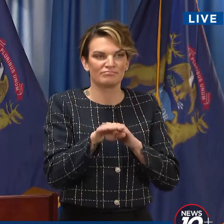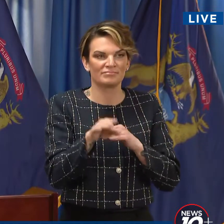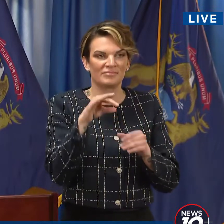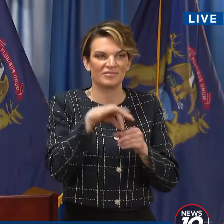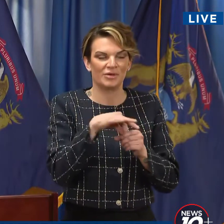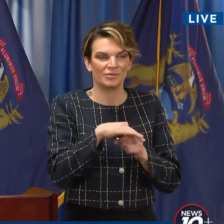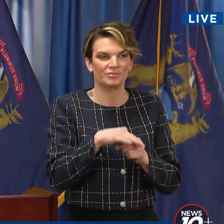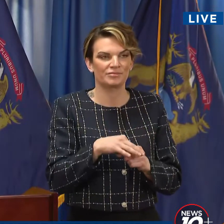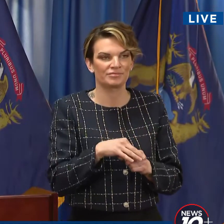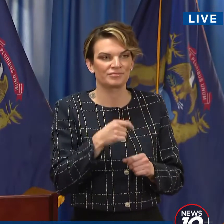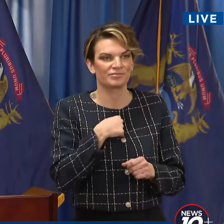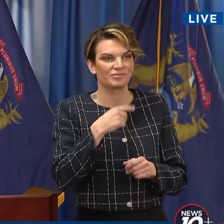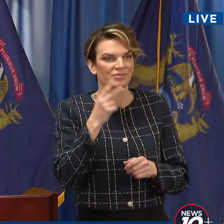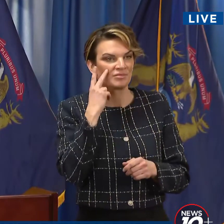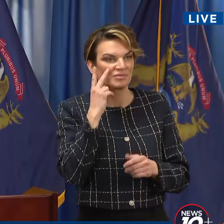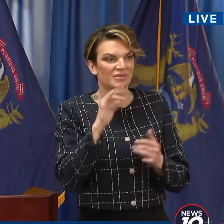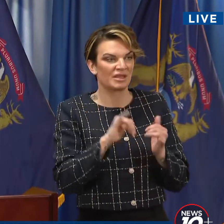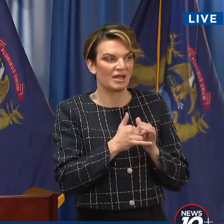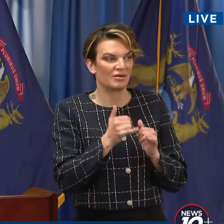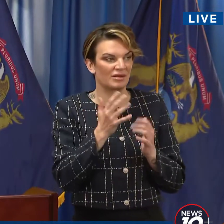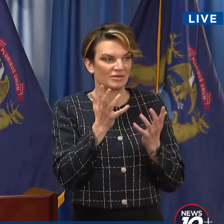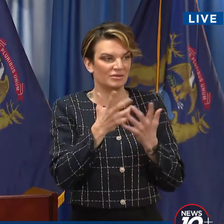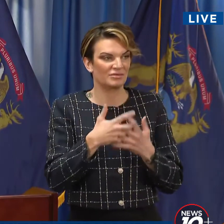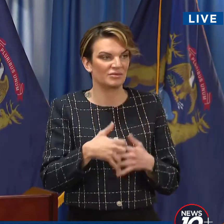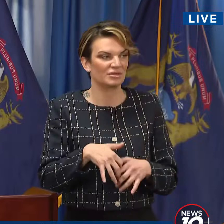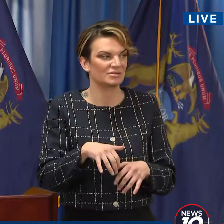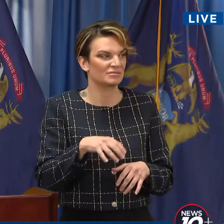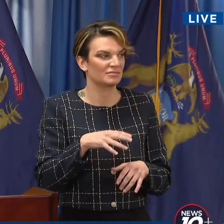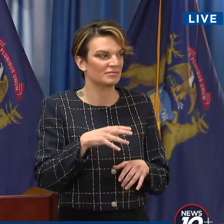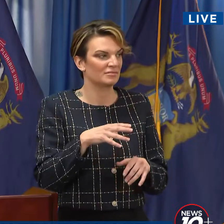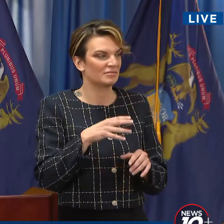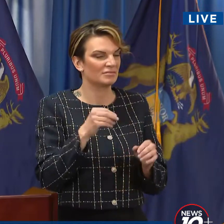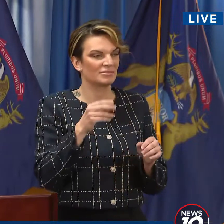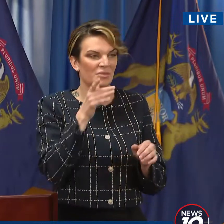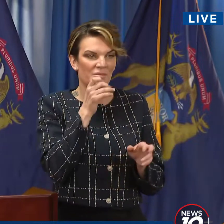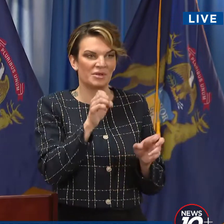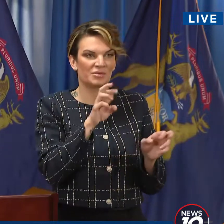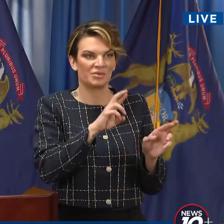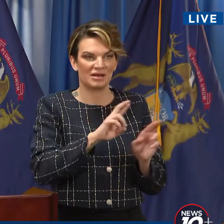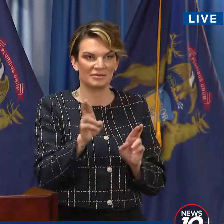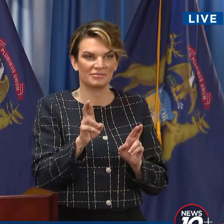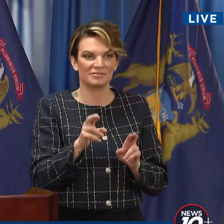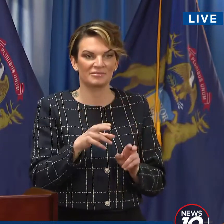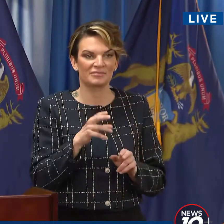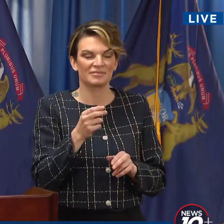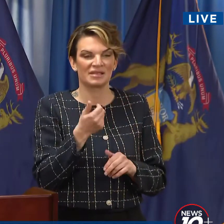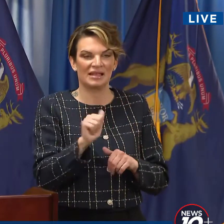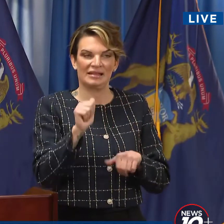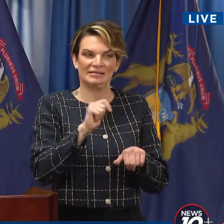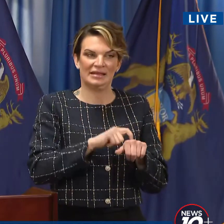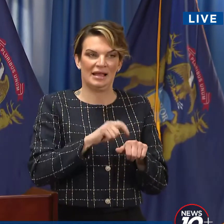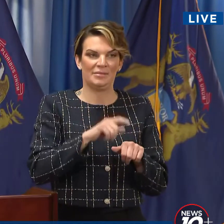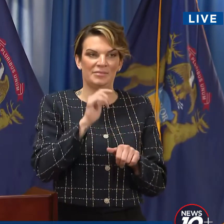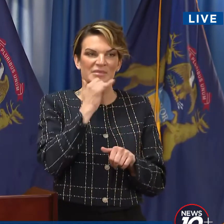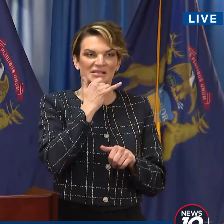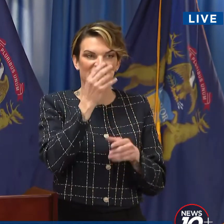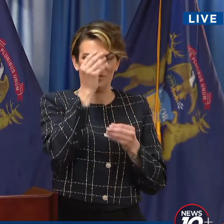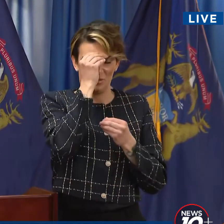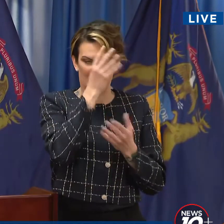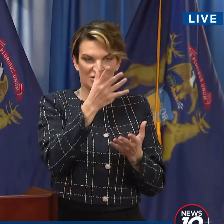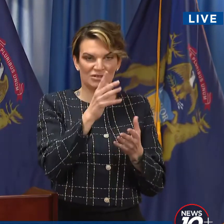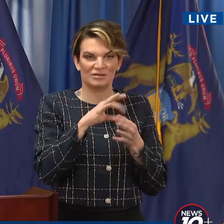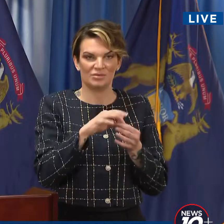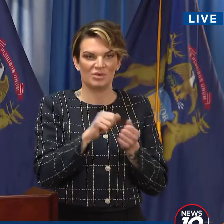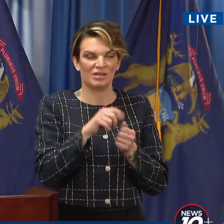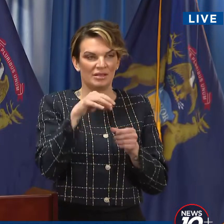and we'll see how everything else unfolds. But we'll be ready to. Anytime anyone spreads misinformation about